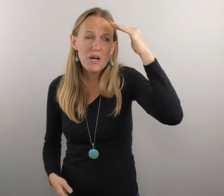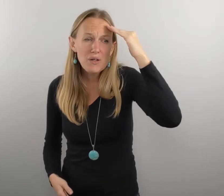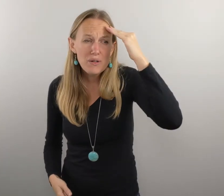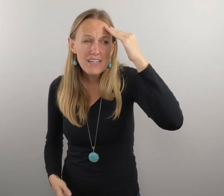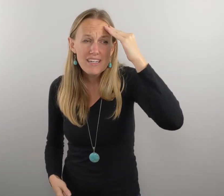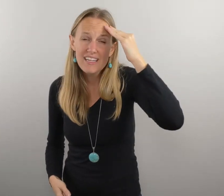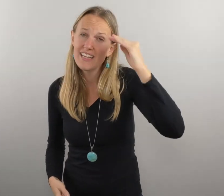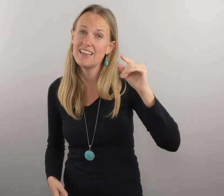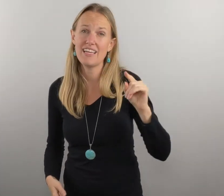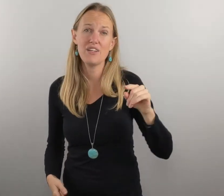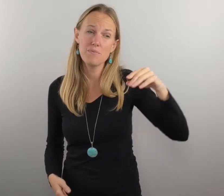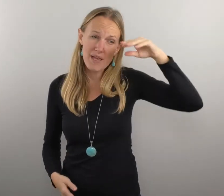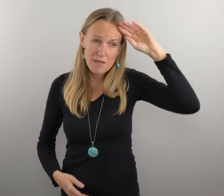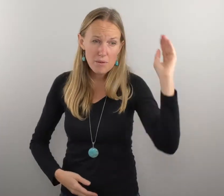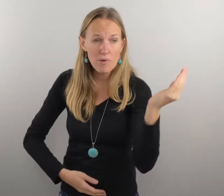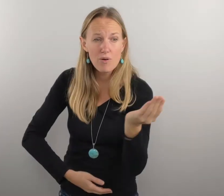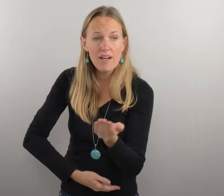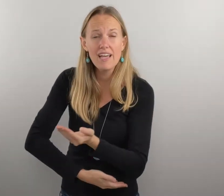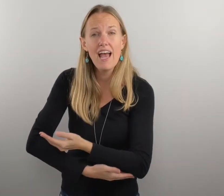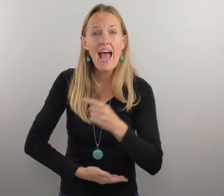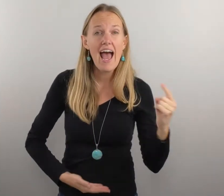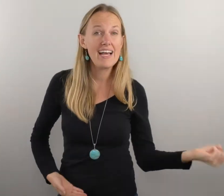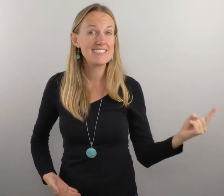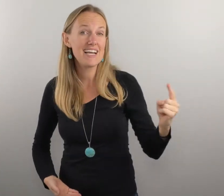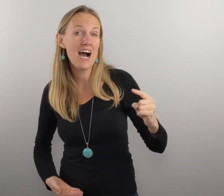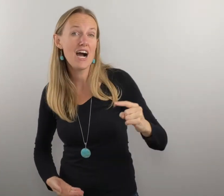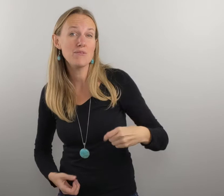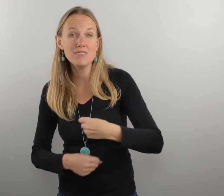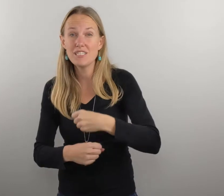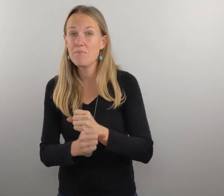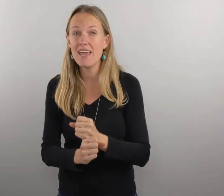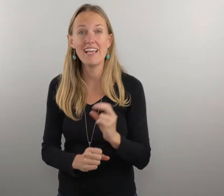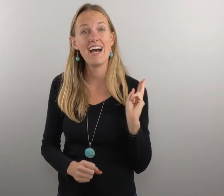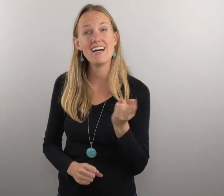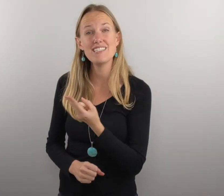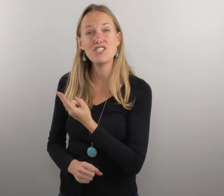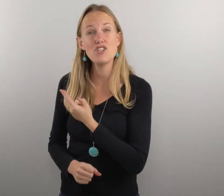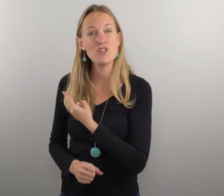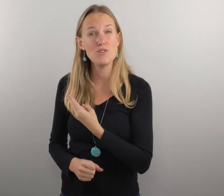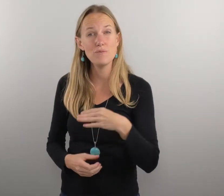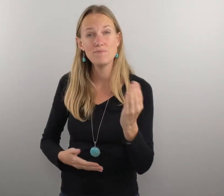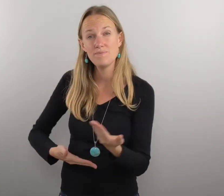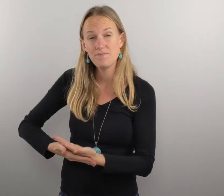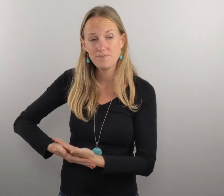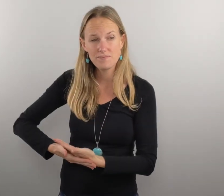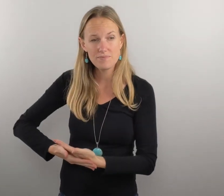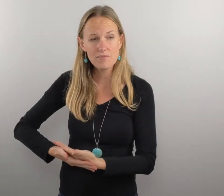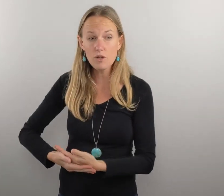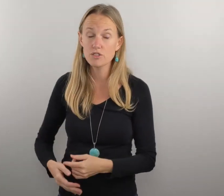know that your baby boy has come to make us new?